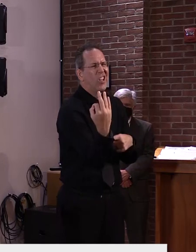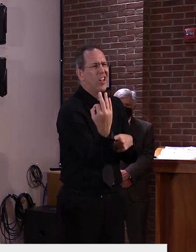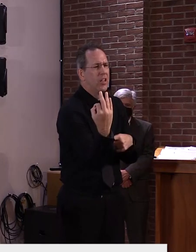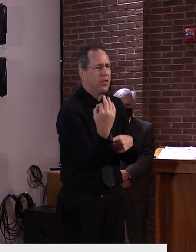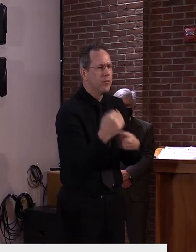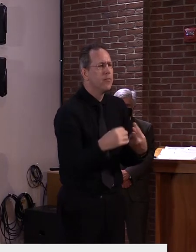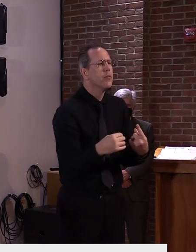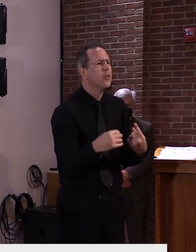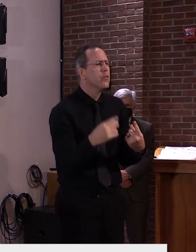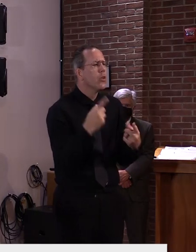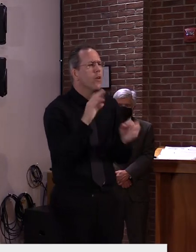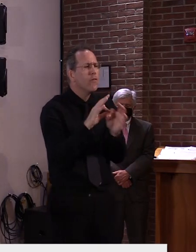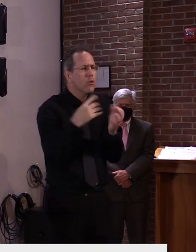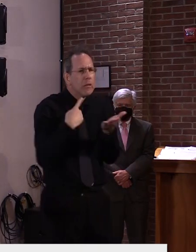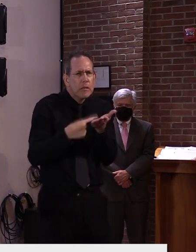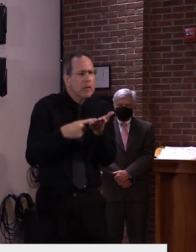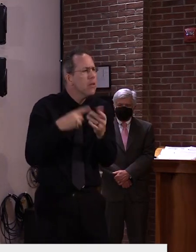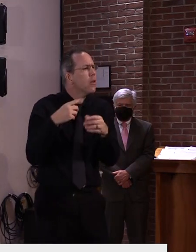on that.